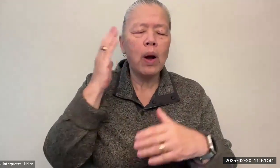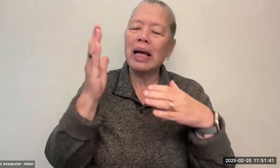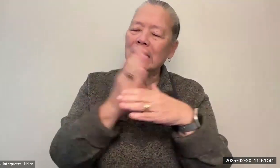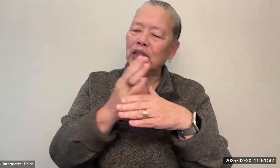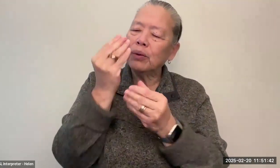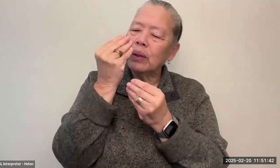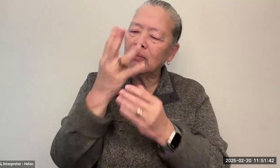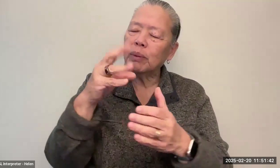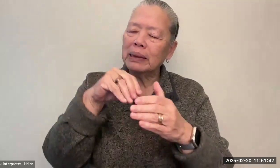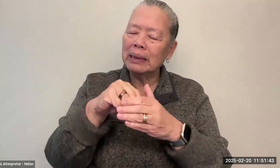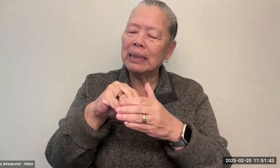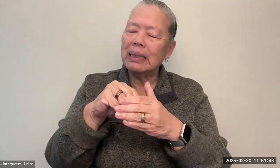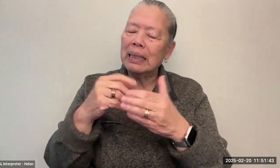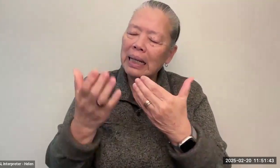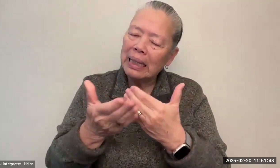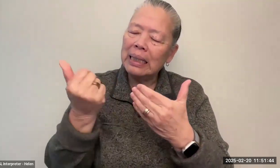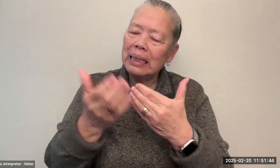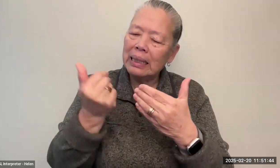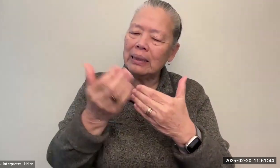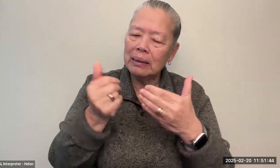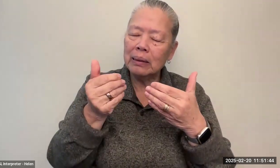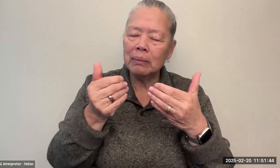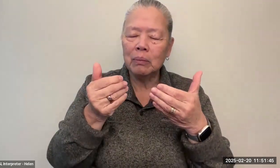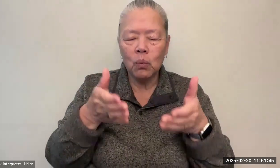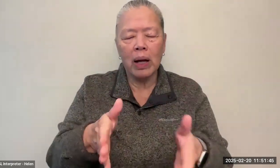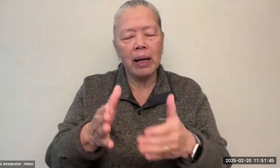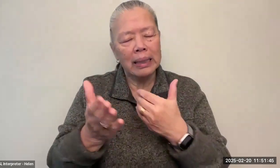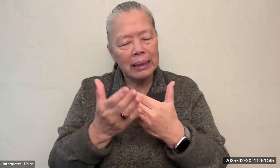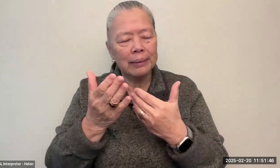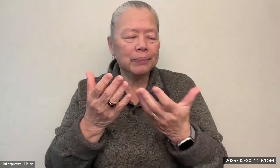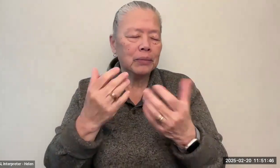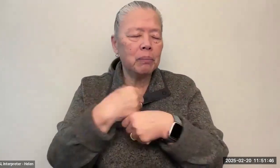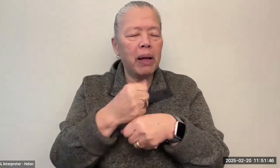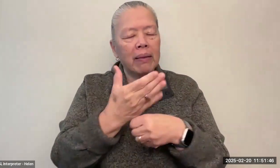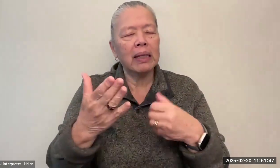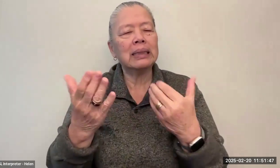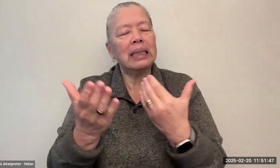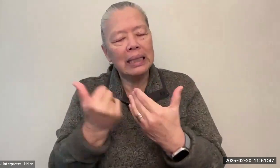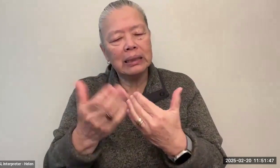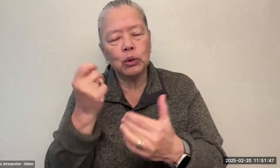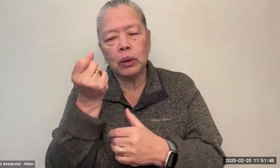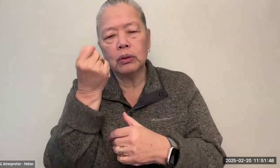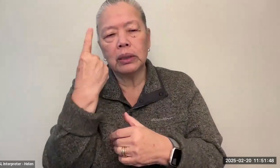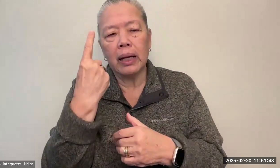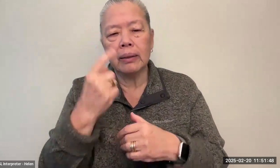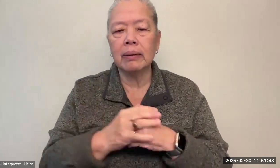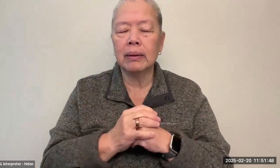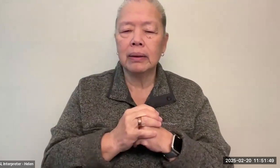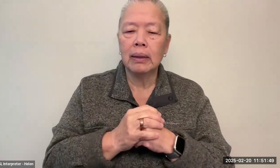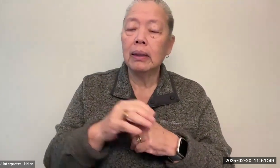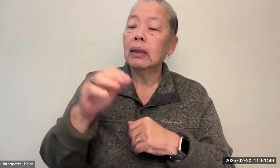understand as possible. Thank you so much. Bishop Okonkwo, I'm going to go back to you again, if you don't